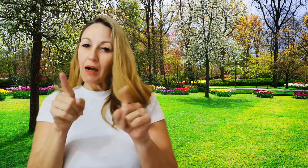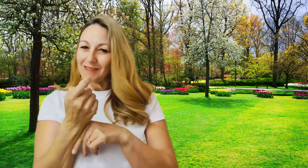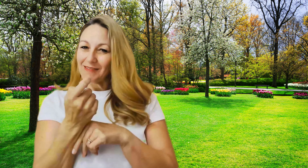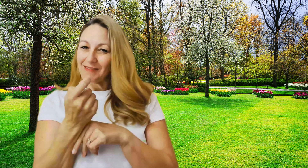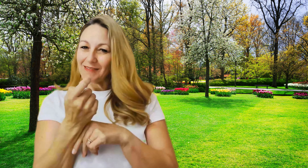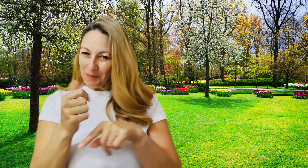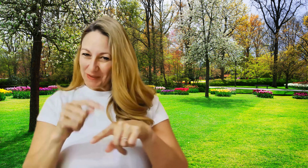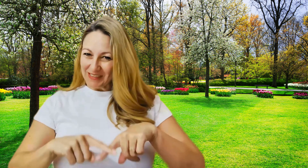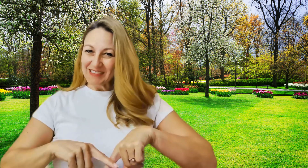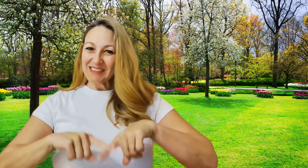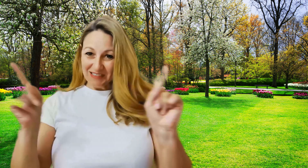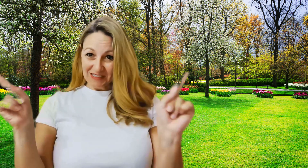different.